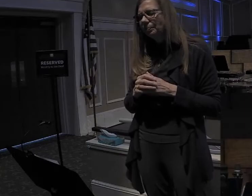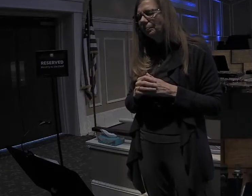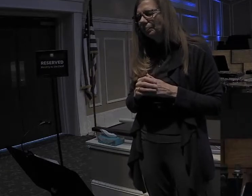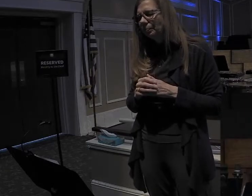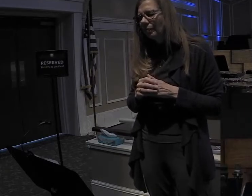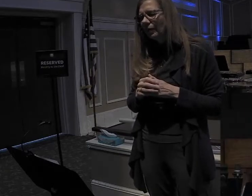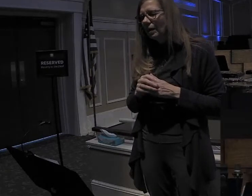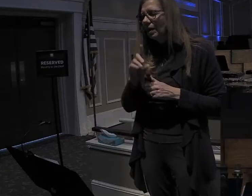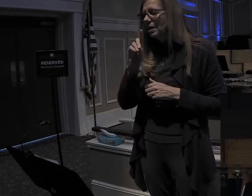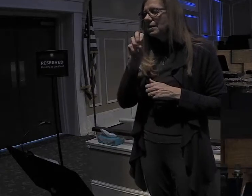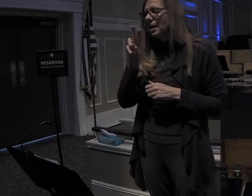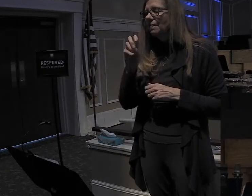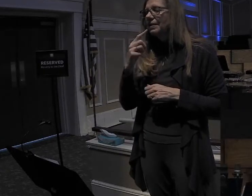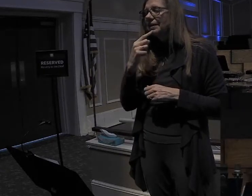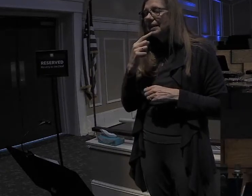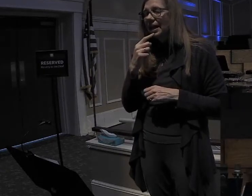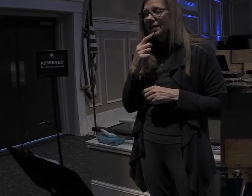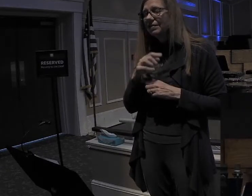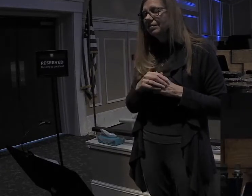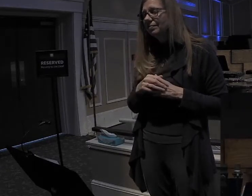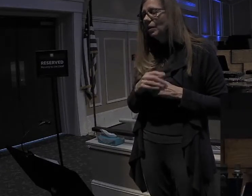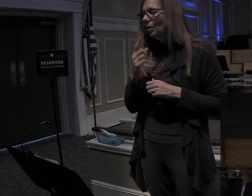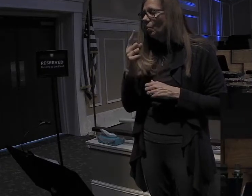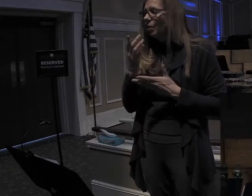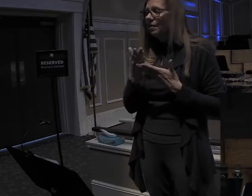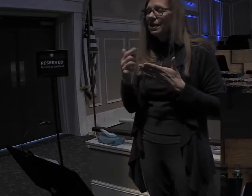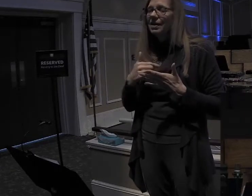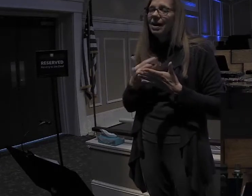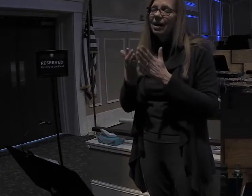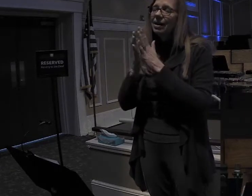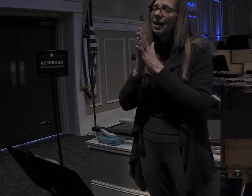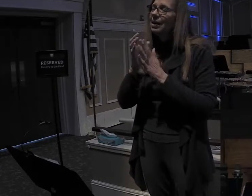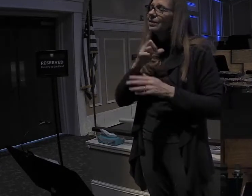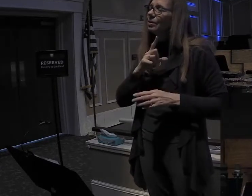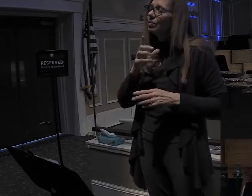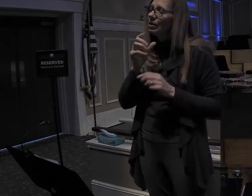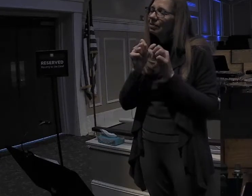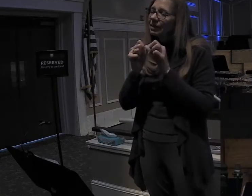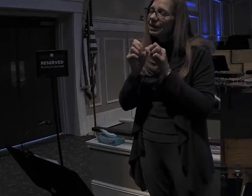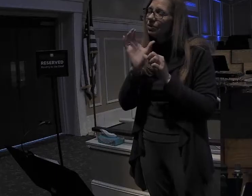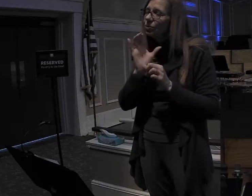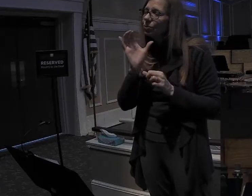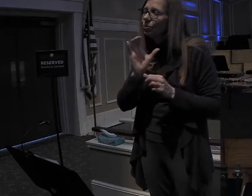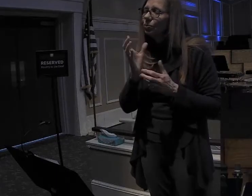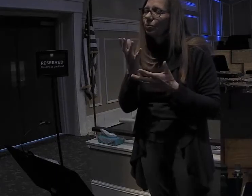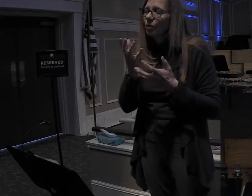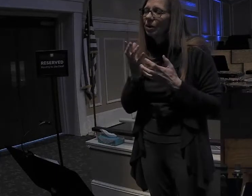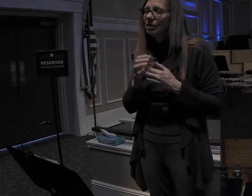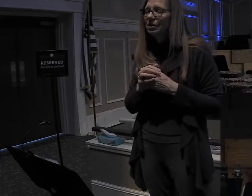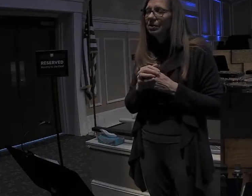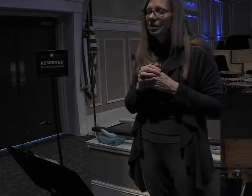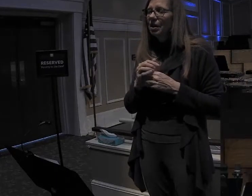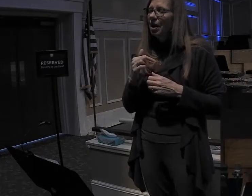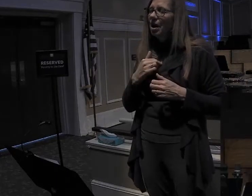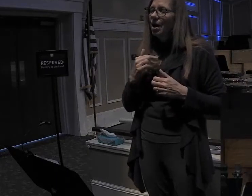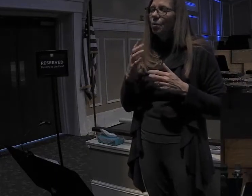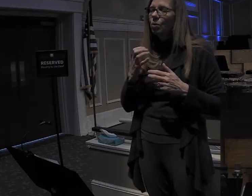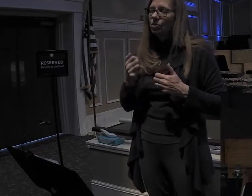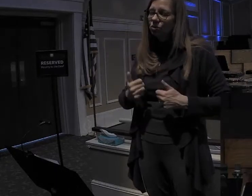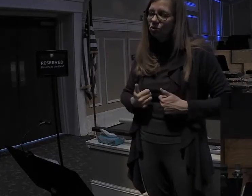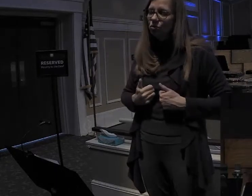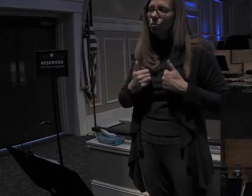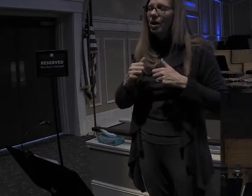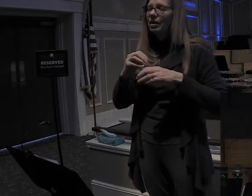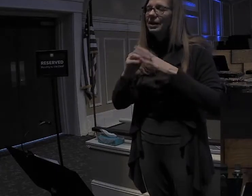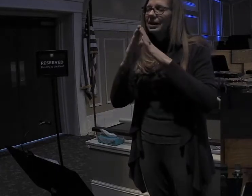That as David said in the psalm, "One thing I've asked the Lord and I shall continually seek, that I may dwell in the house